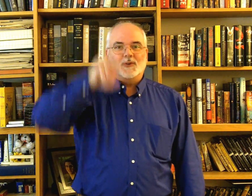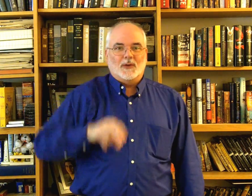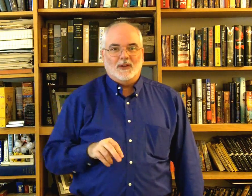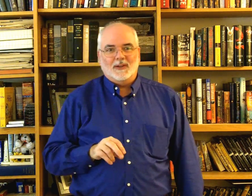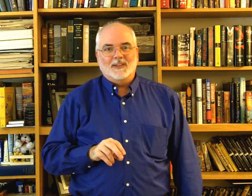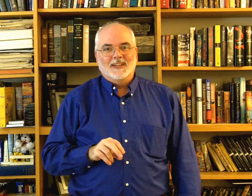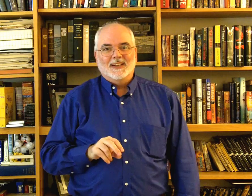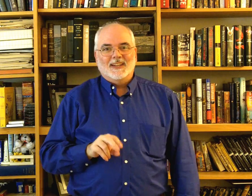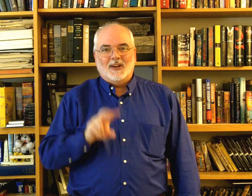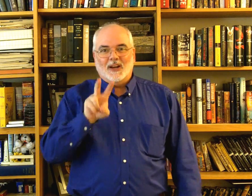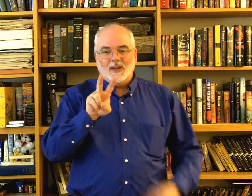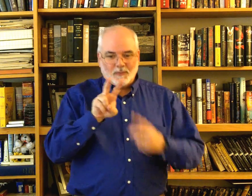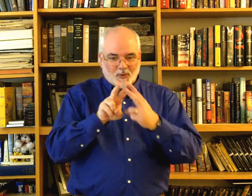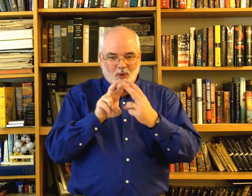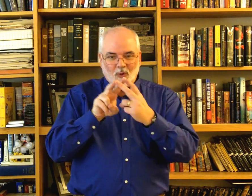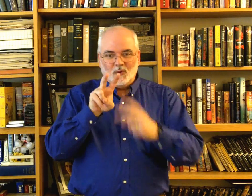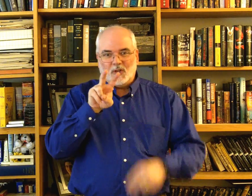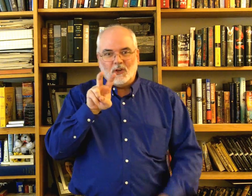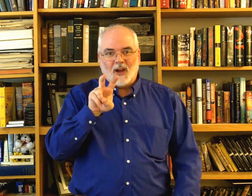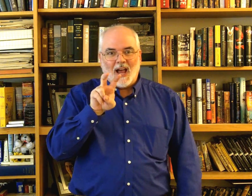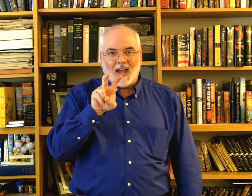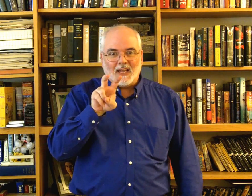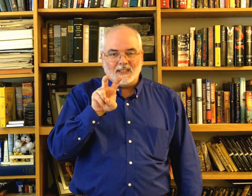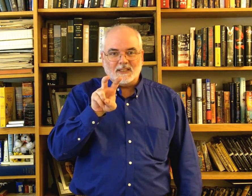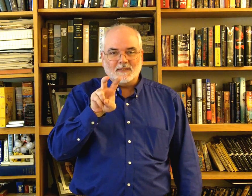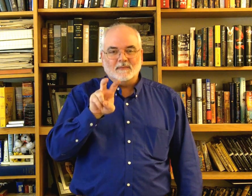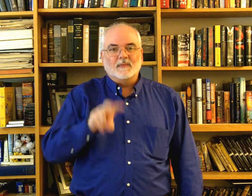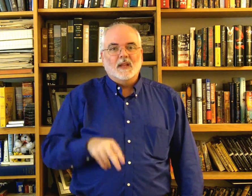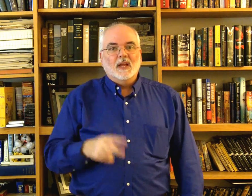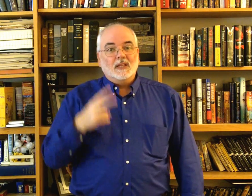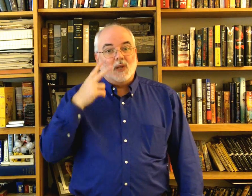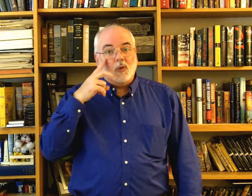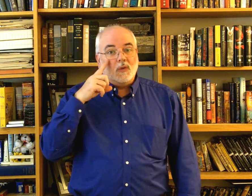refrigerator. All right, those are your eyes. So,